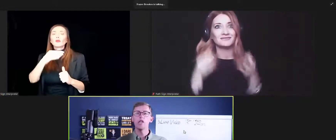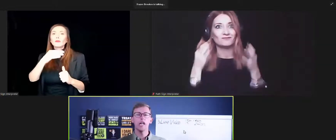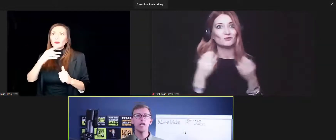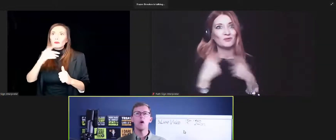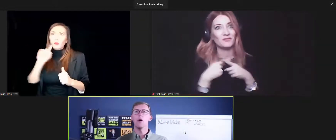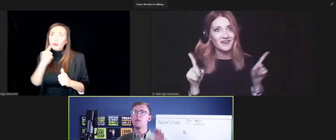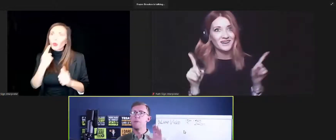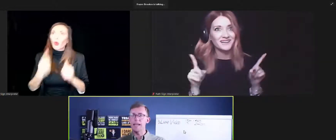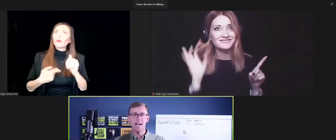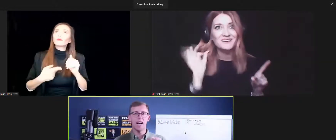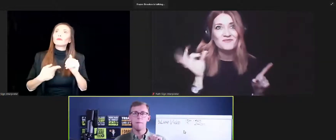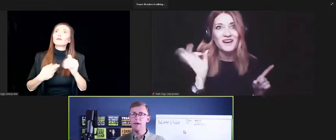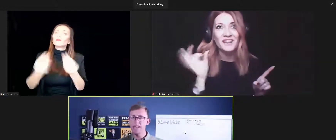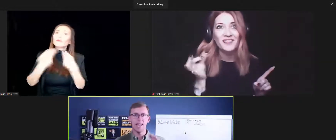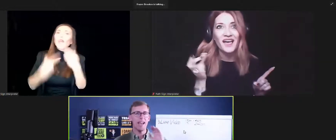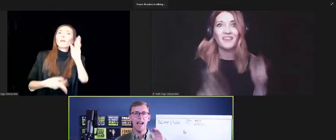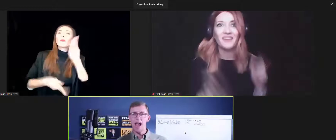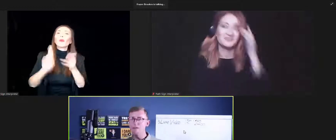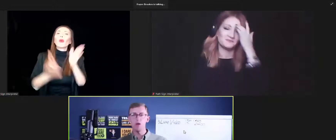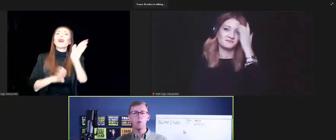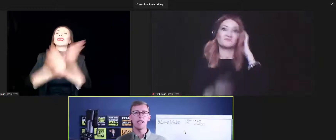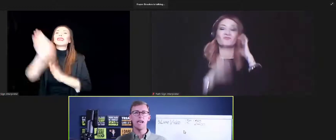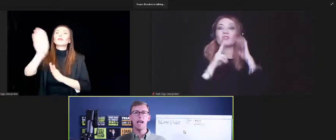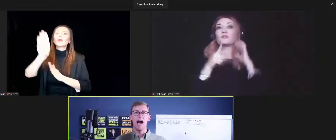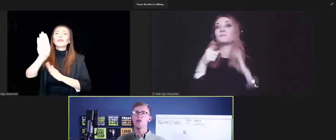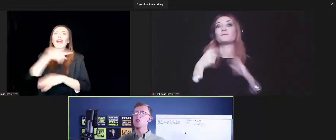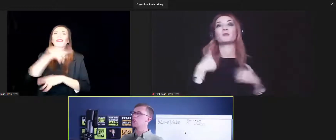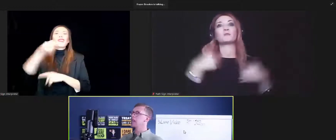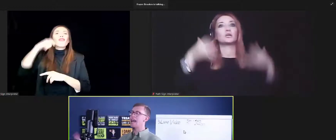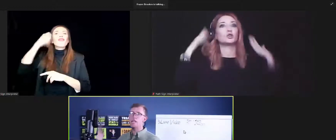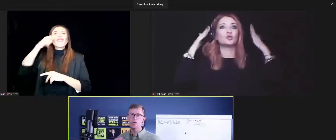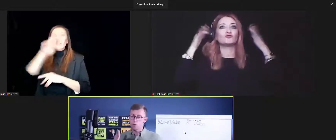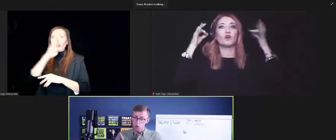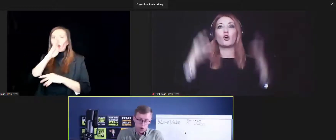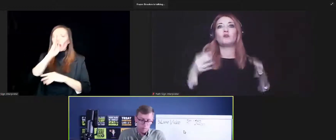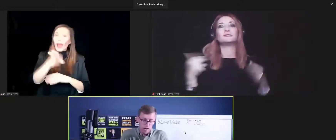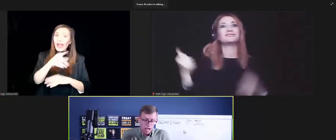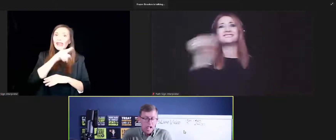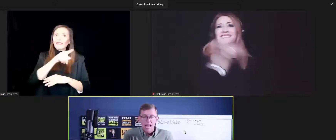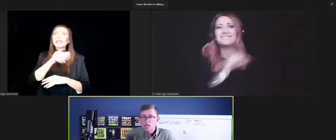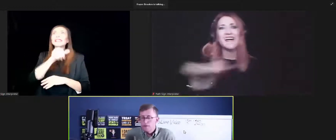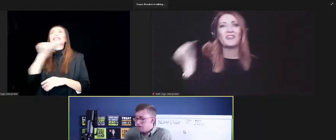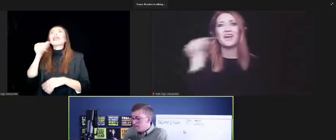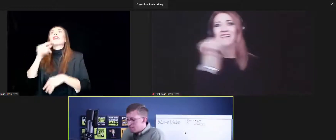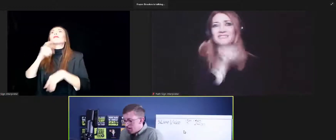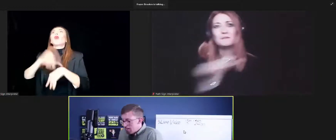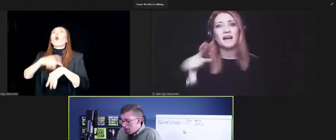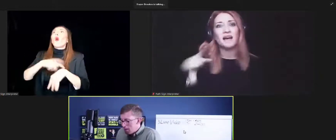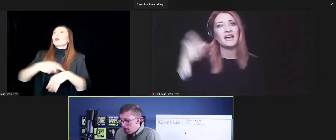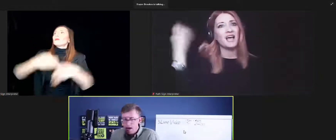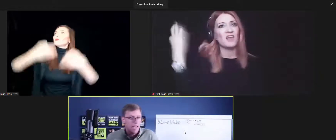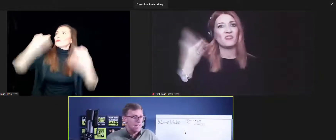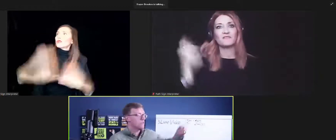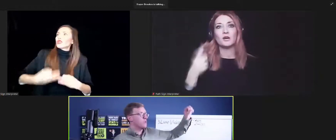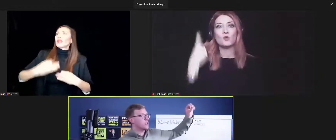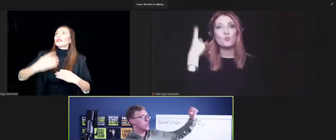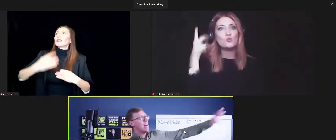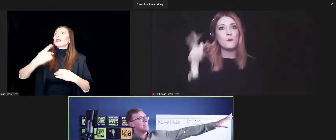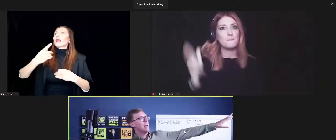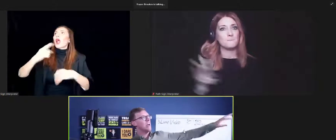you're going to do is pick a time, pick a date every week, and you're just going to interview a customer, interview a team member,